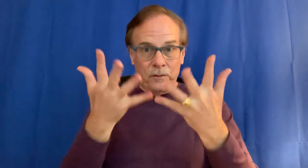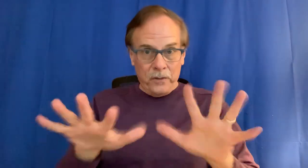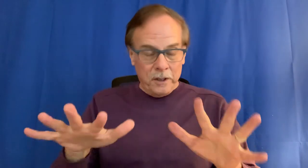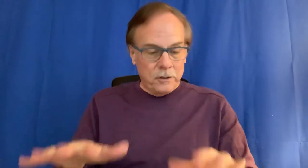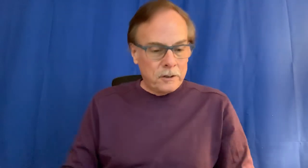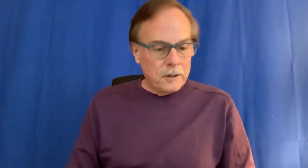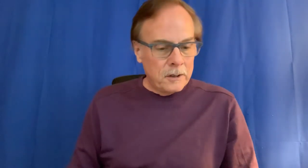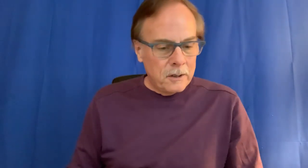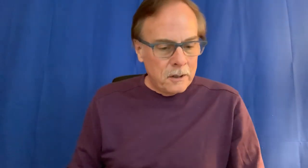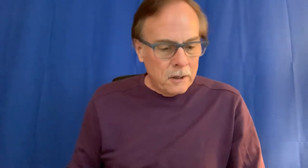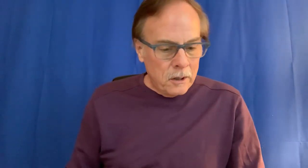Finished.